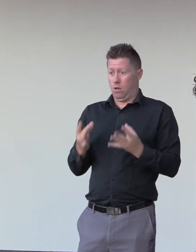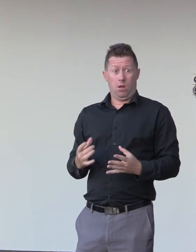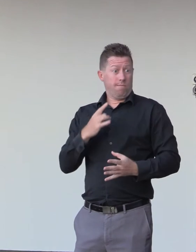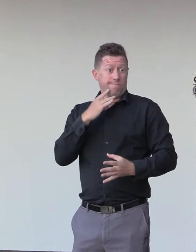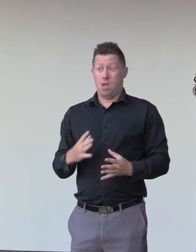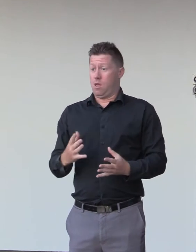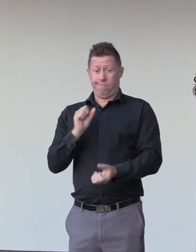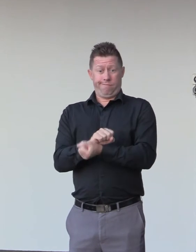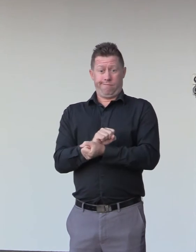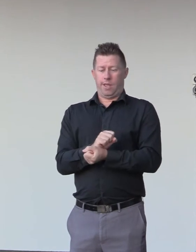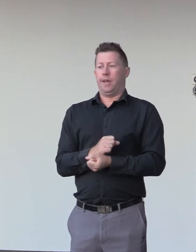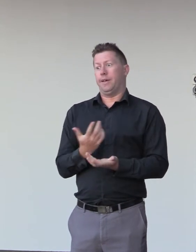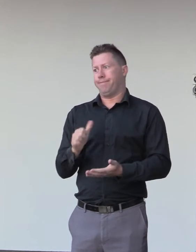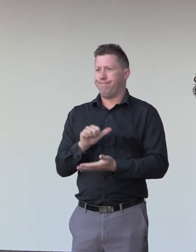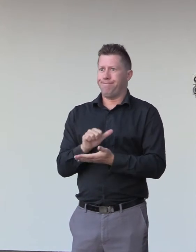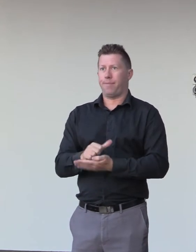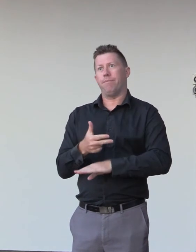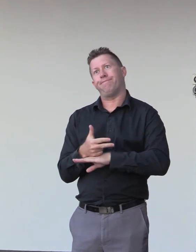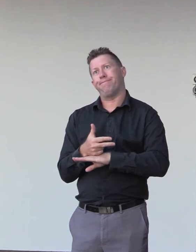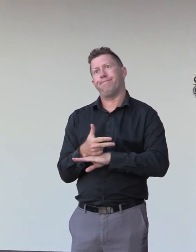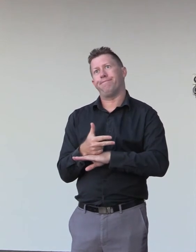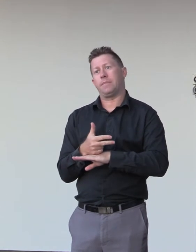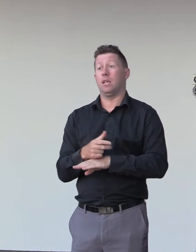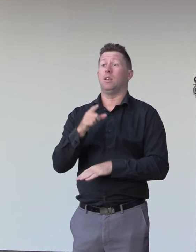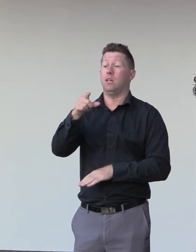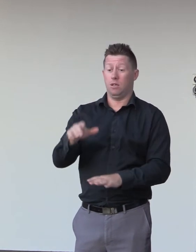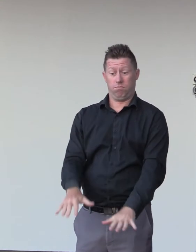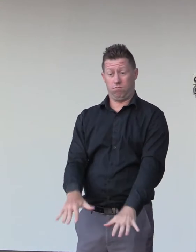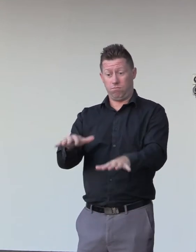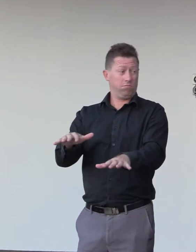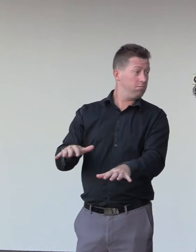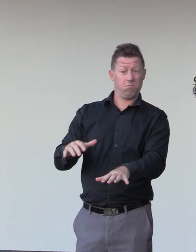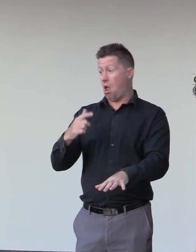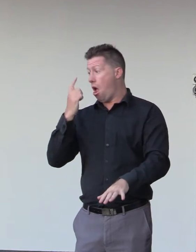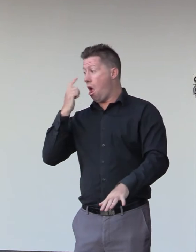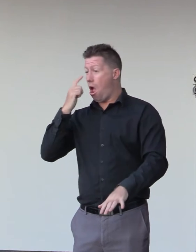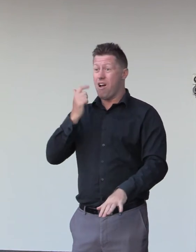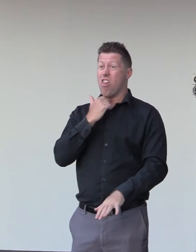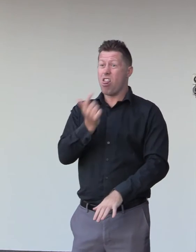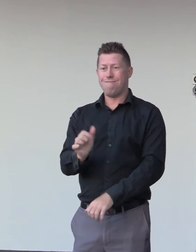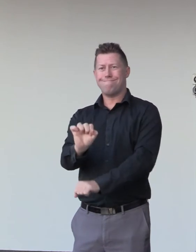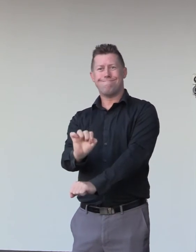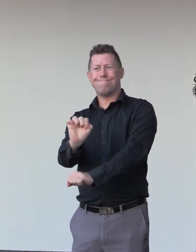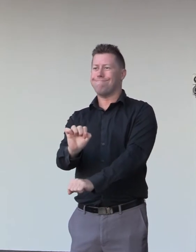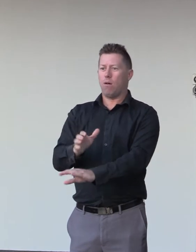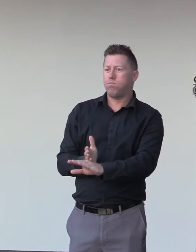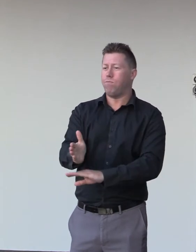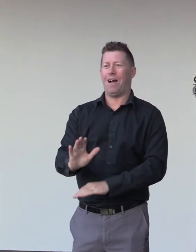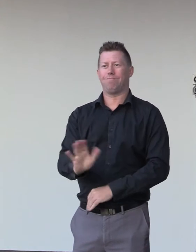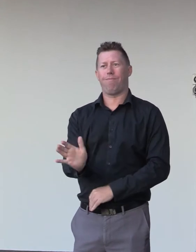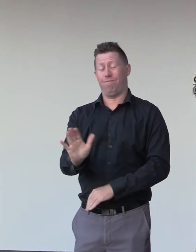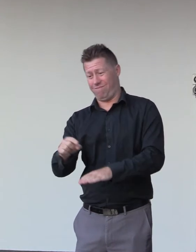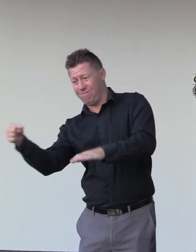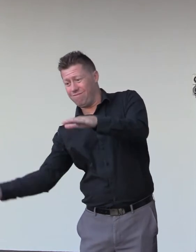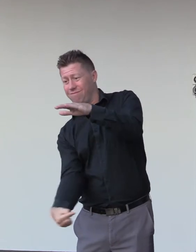isolated. And just remember, never drive through floodwaters. It's very uncertain what is